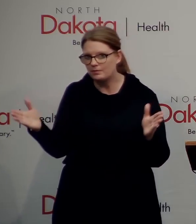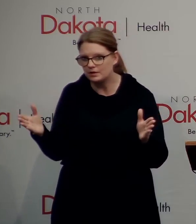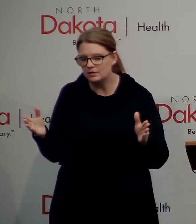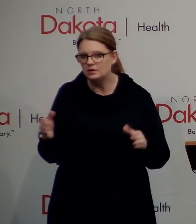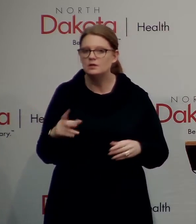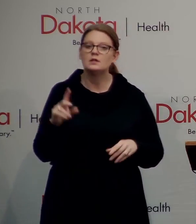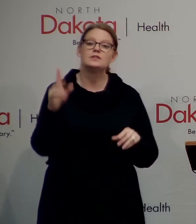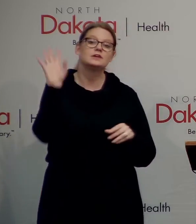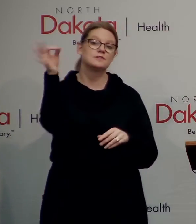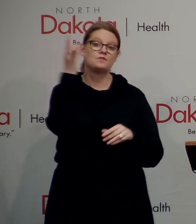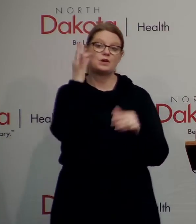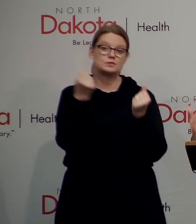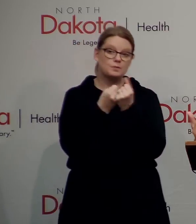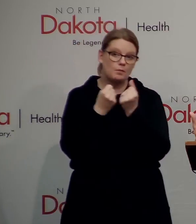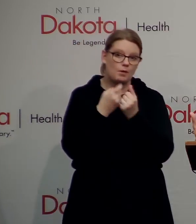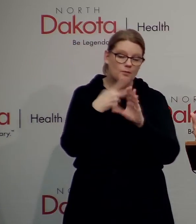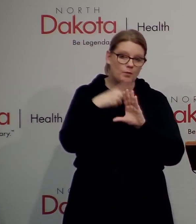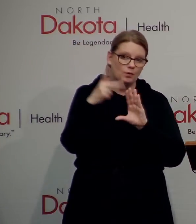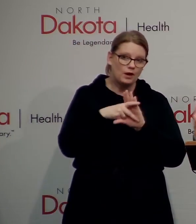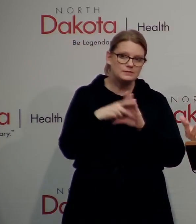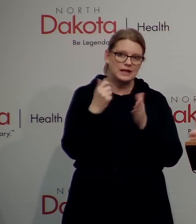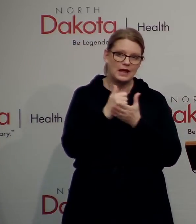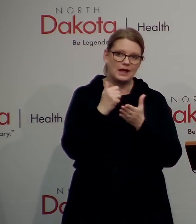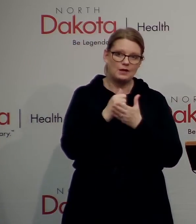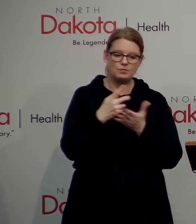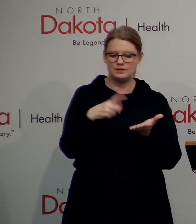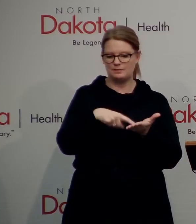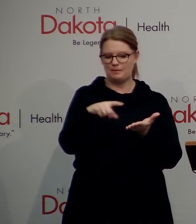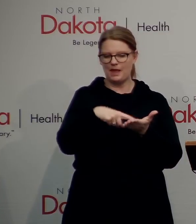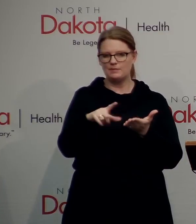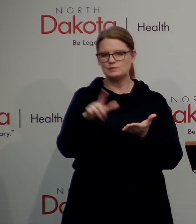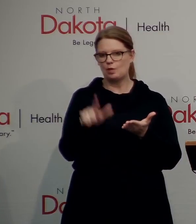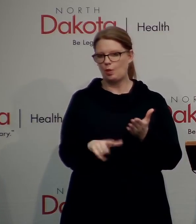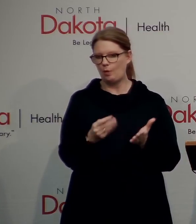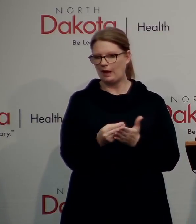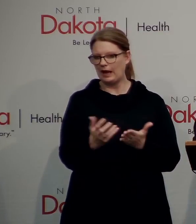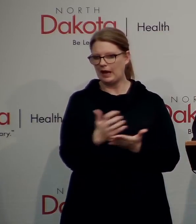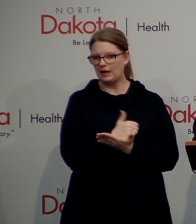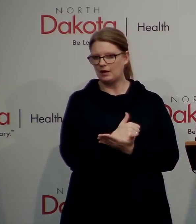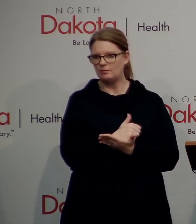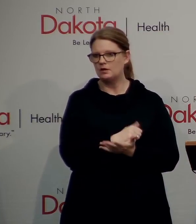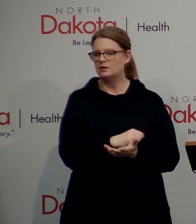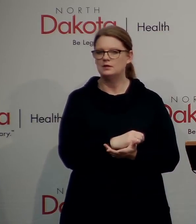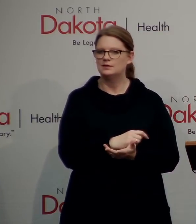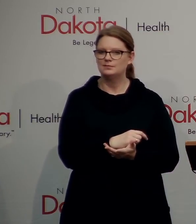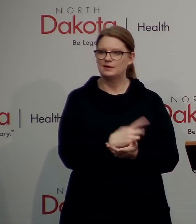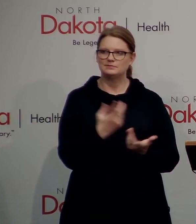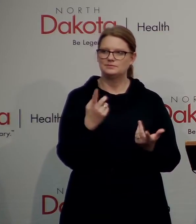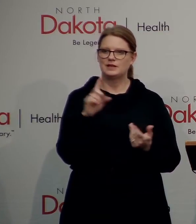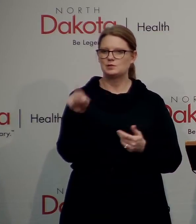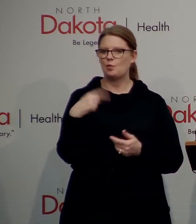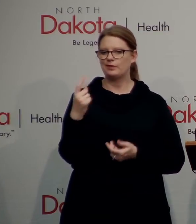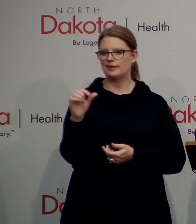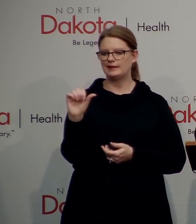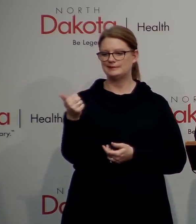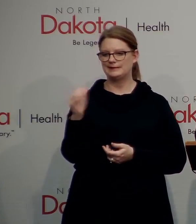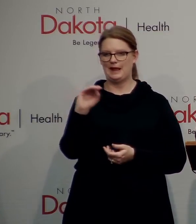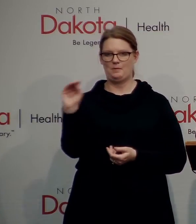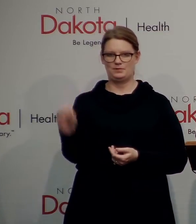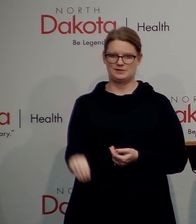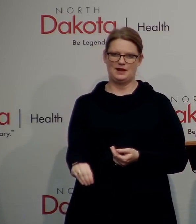federal support programs that help with supplemental payments for people with low income. That only touches about 10% of